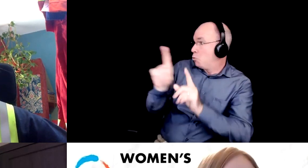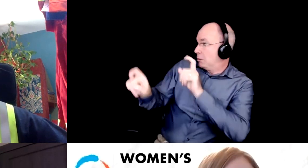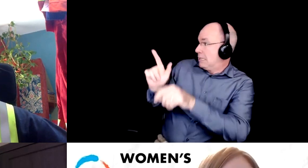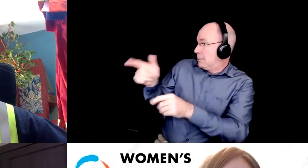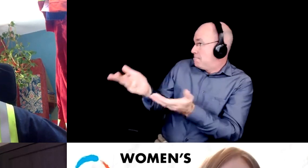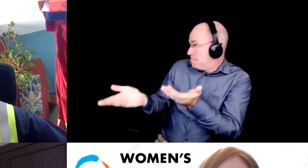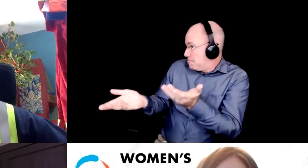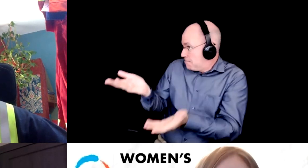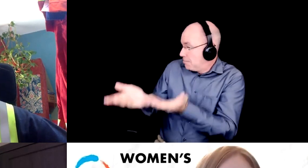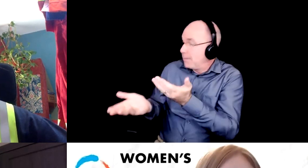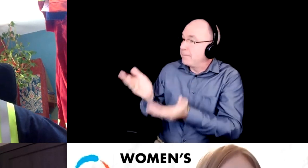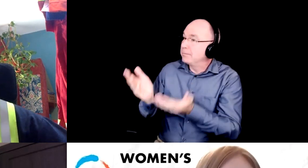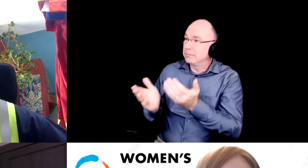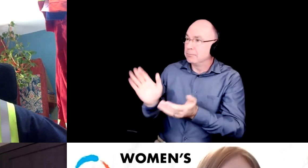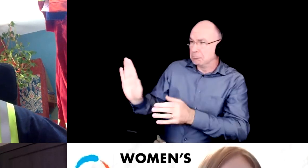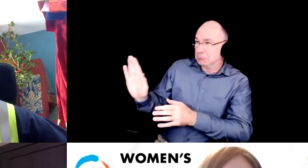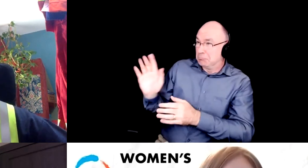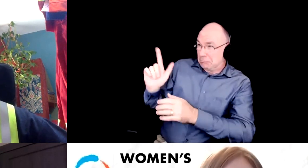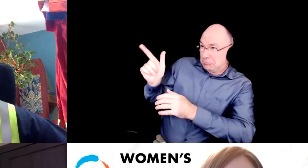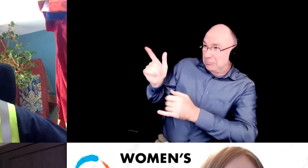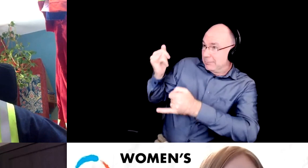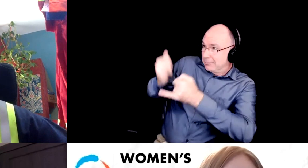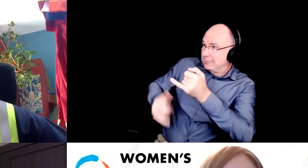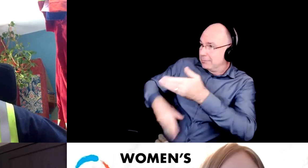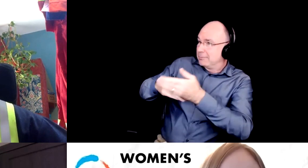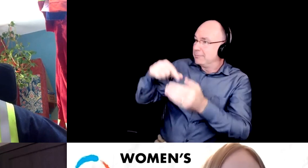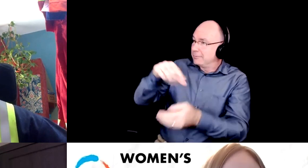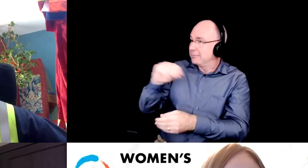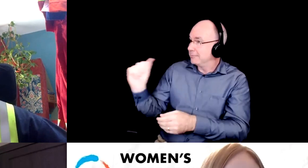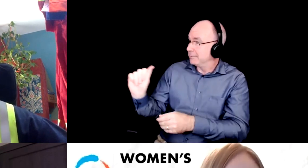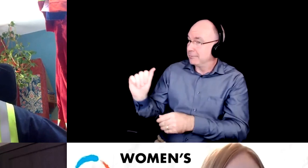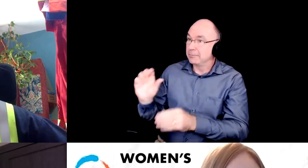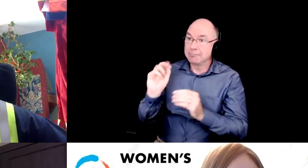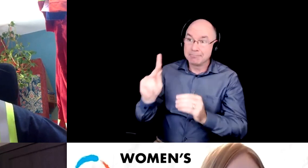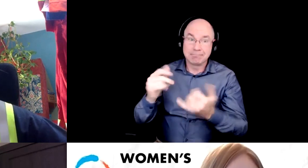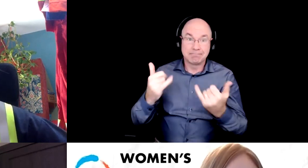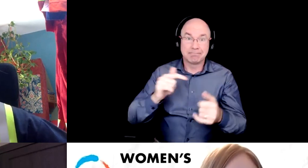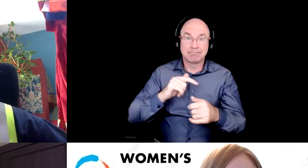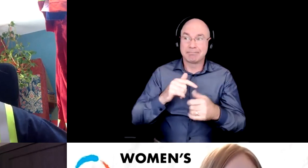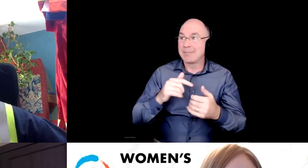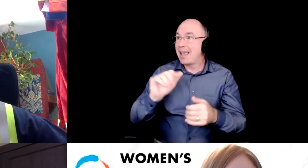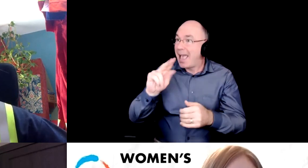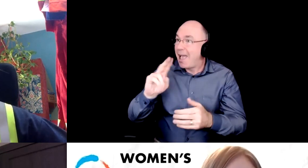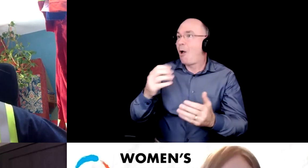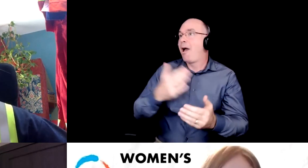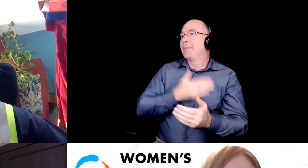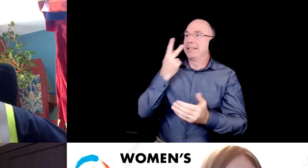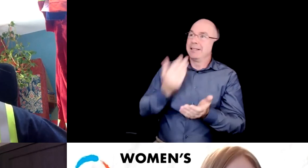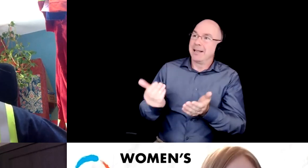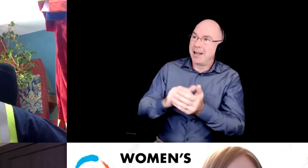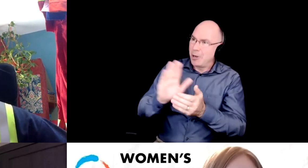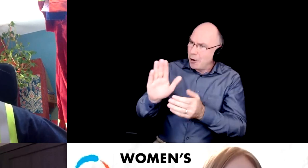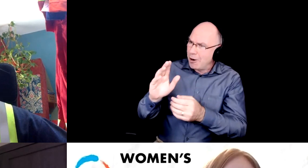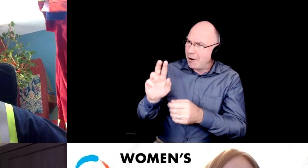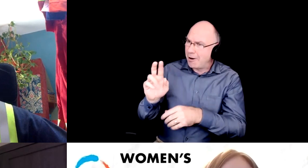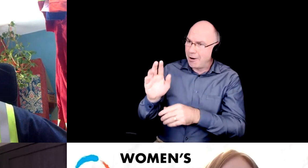that pop up, and we'll save it for the end for additional Q&A. And with that, great to see you back, Anne. Your video